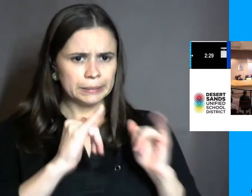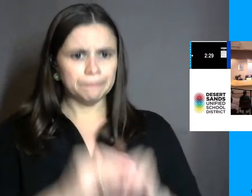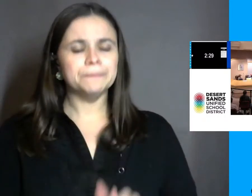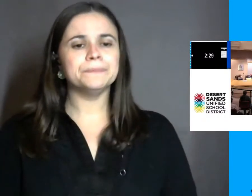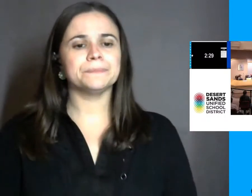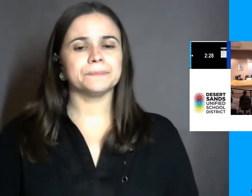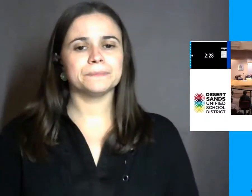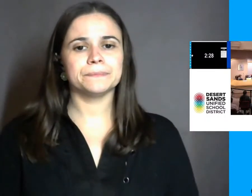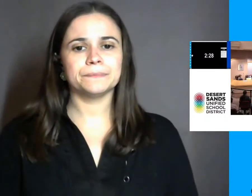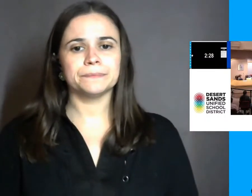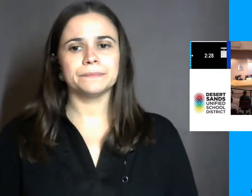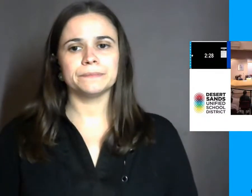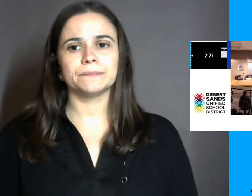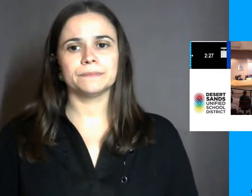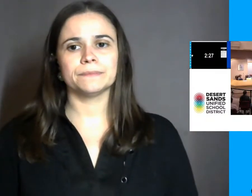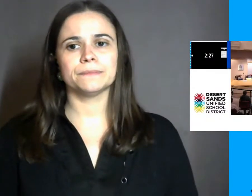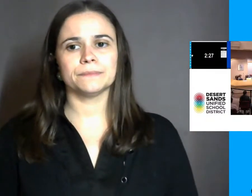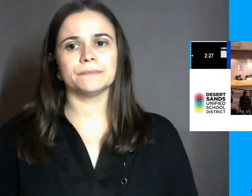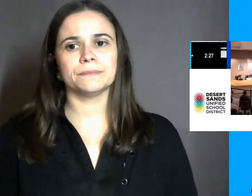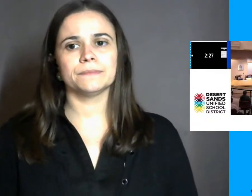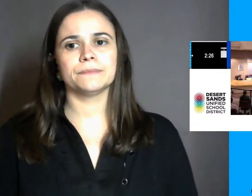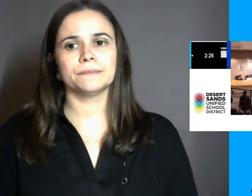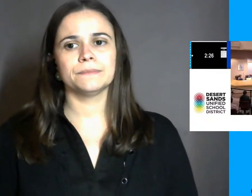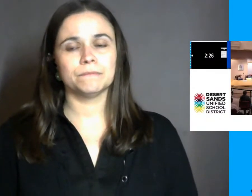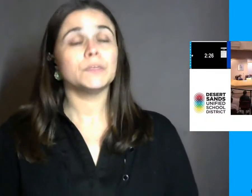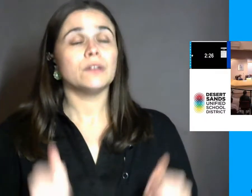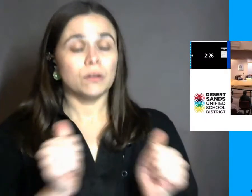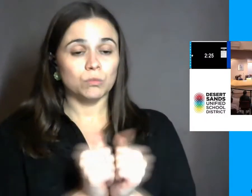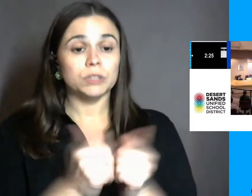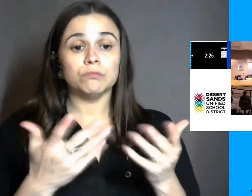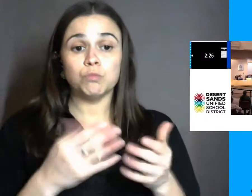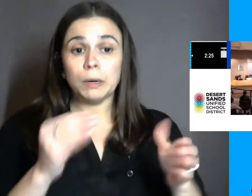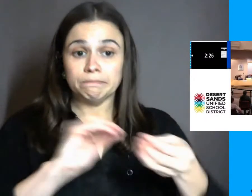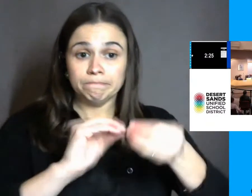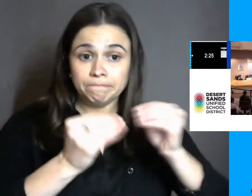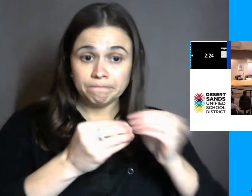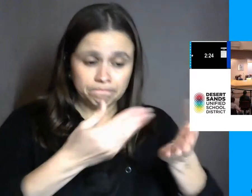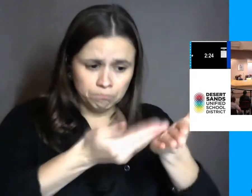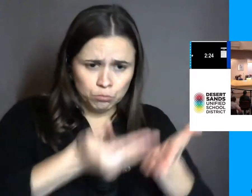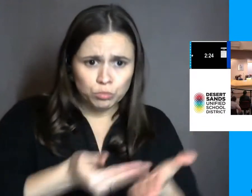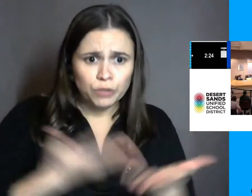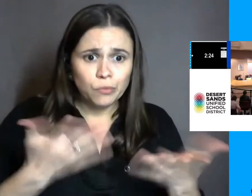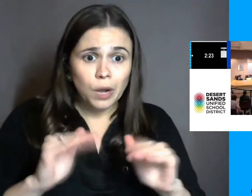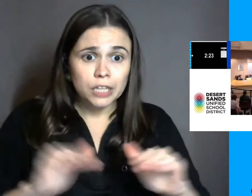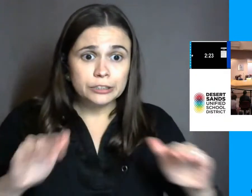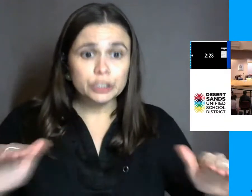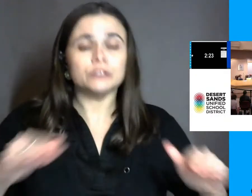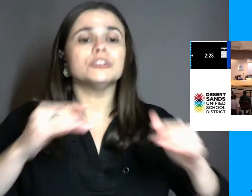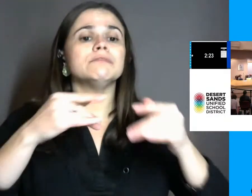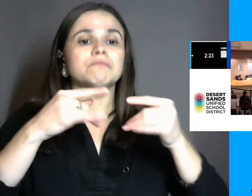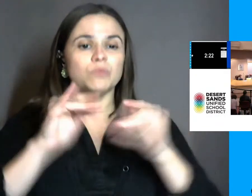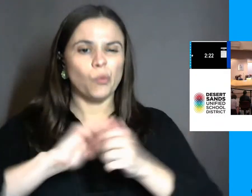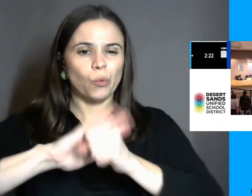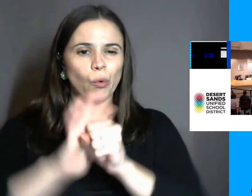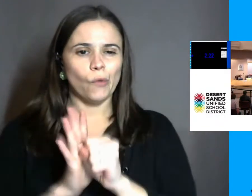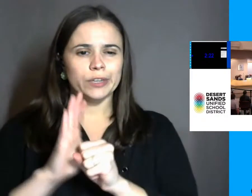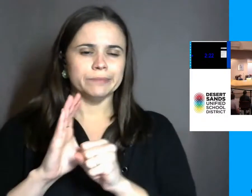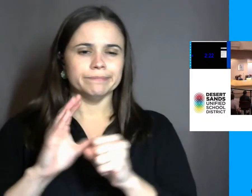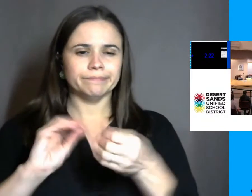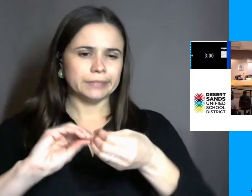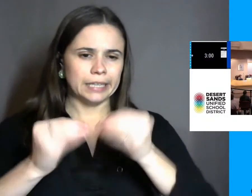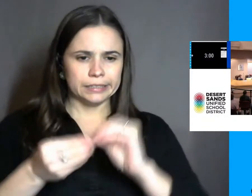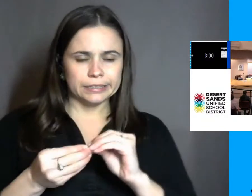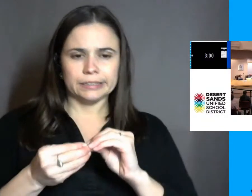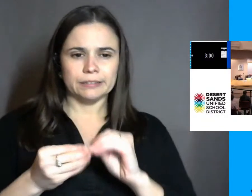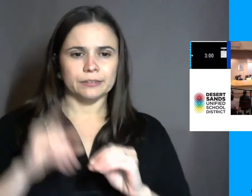with the given science data retrieved in regards to children's COVID cases. Unmask our children. The